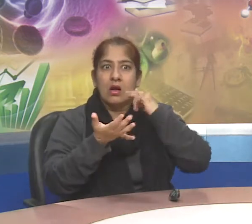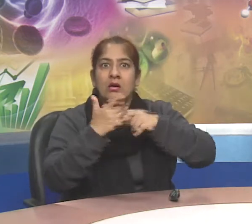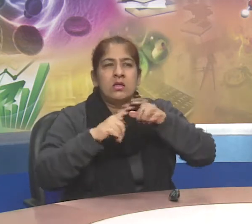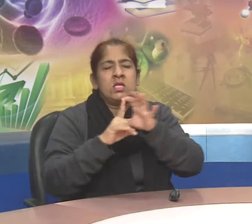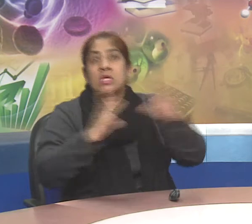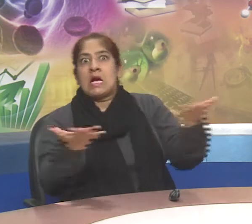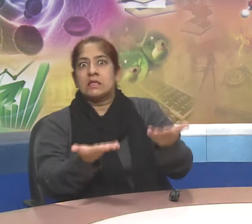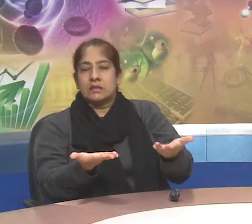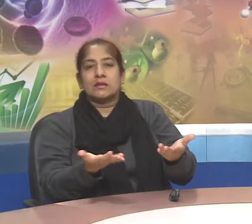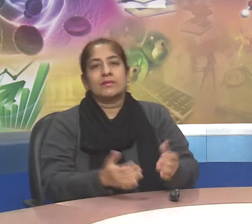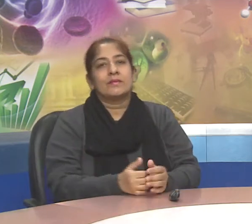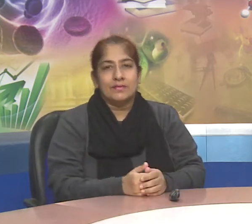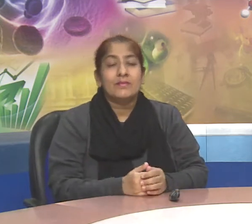The risk means is